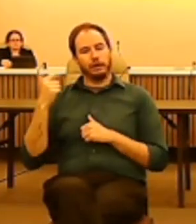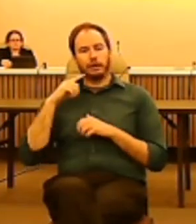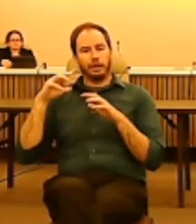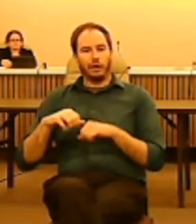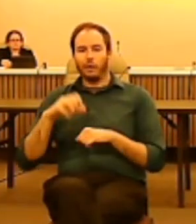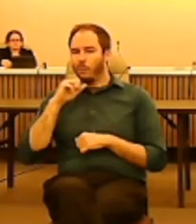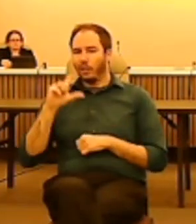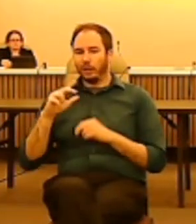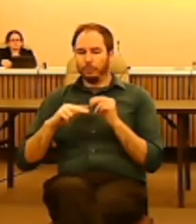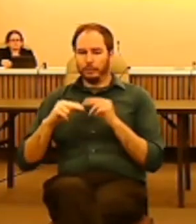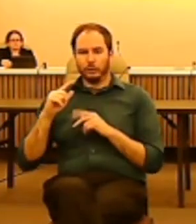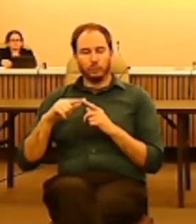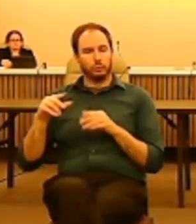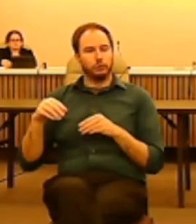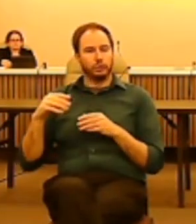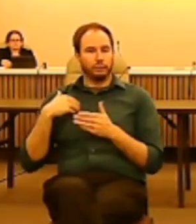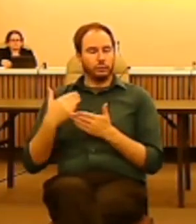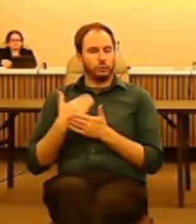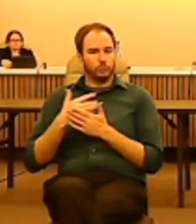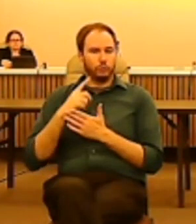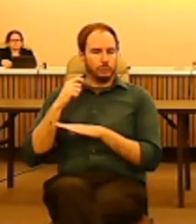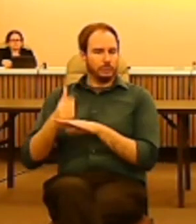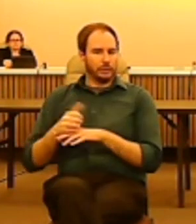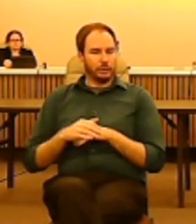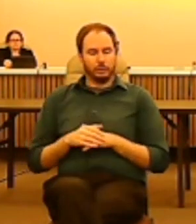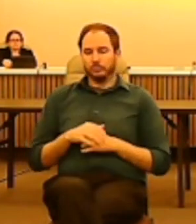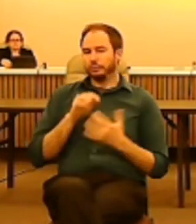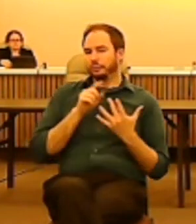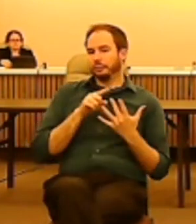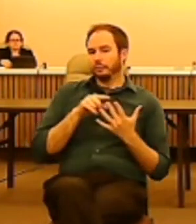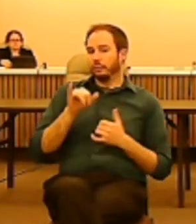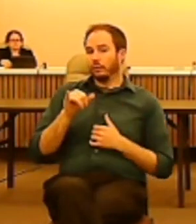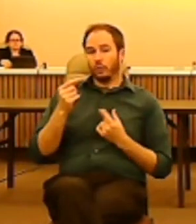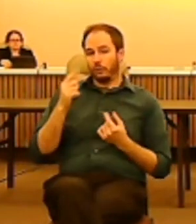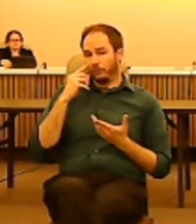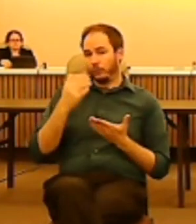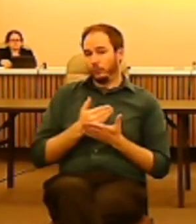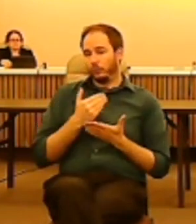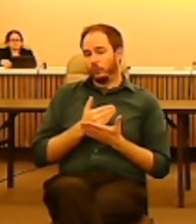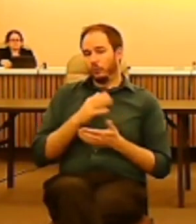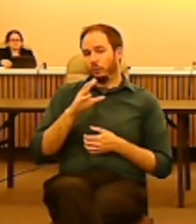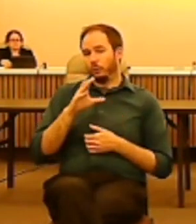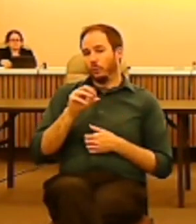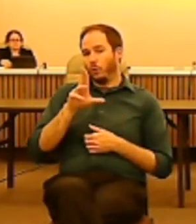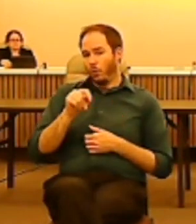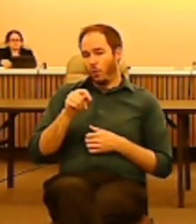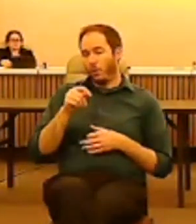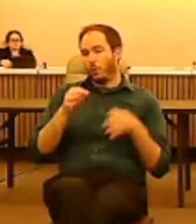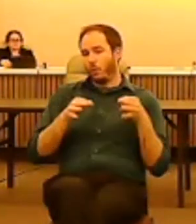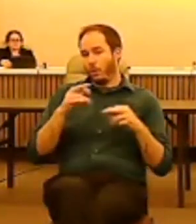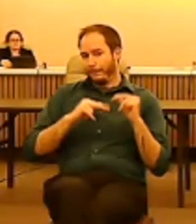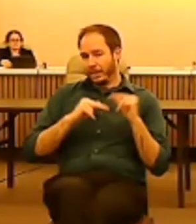library, building the new court on a new site. So the status on the new court building